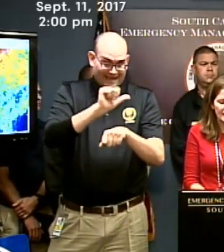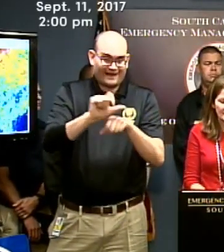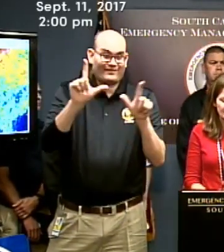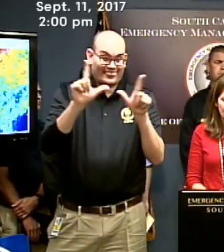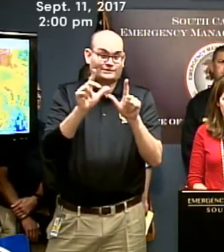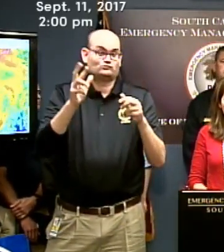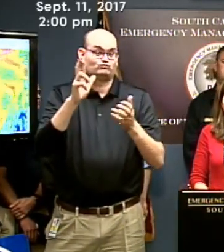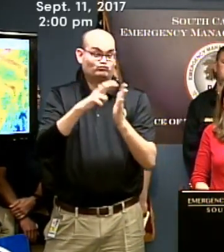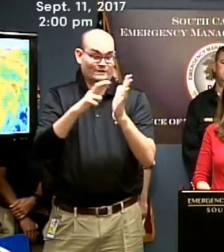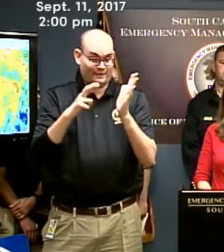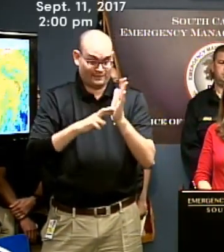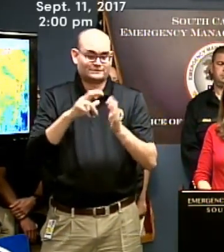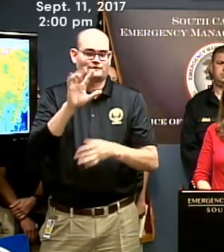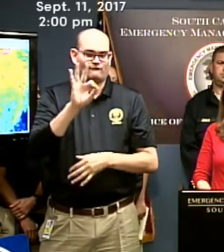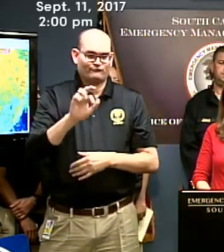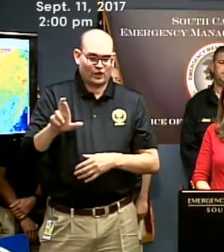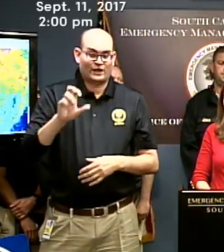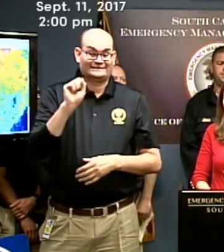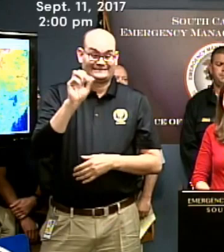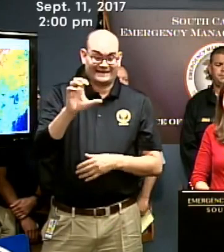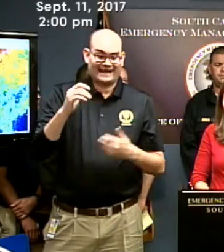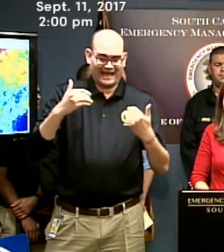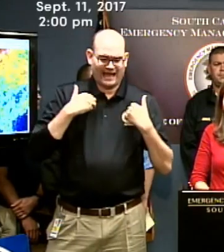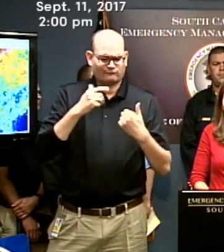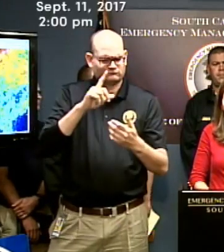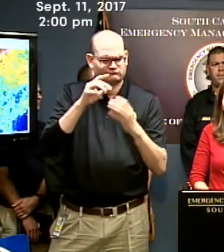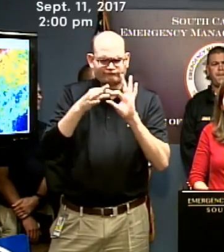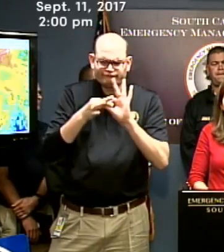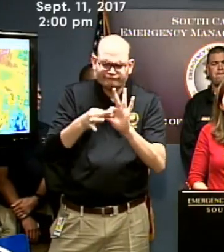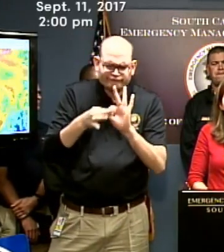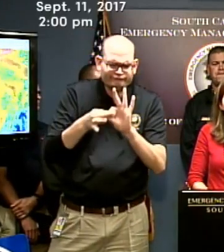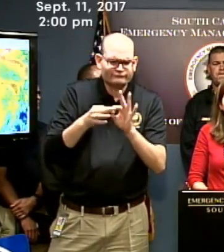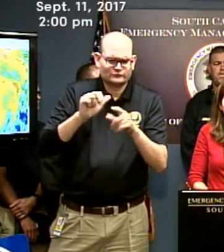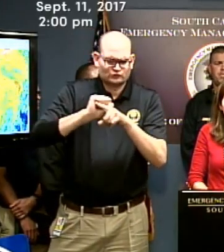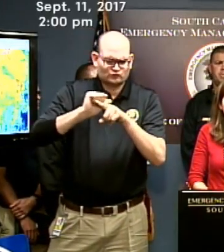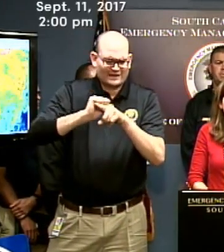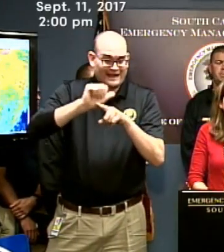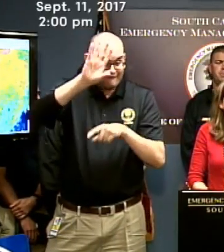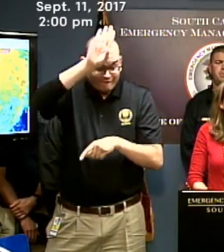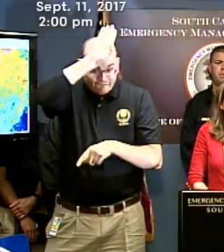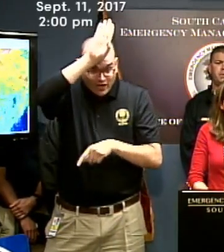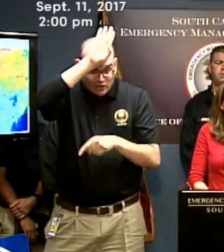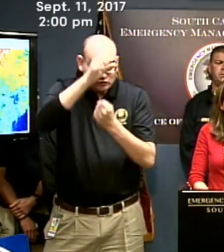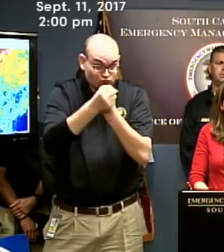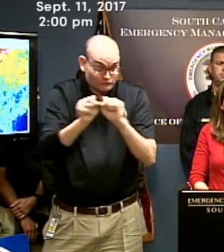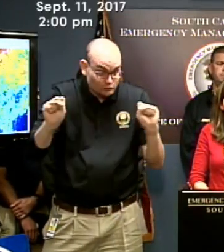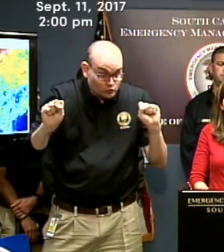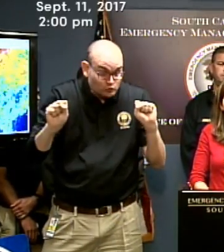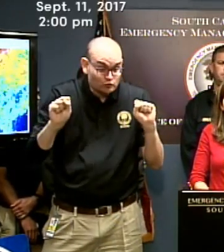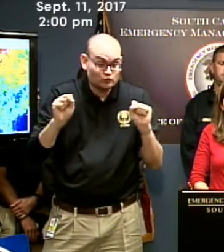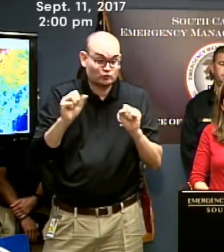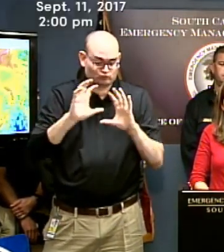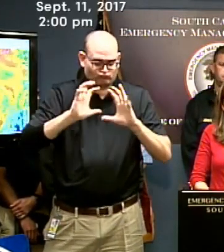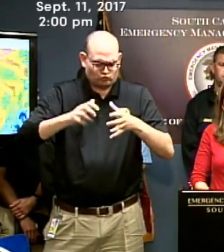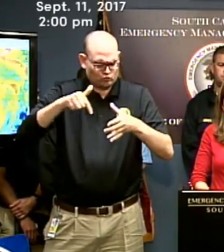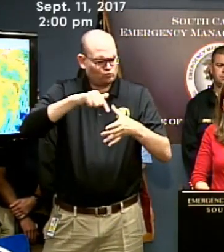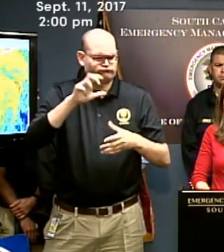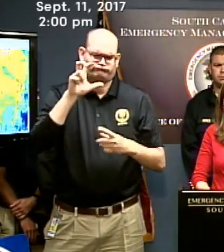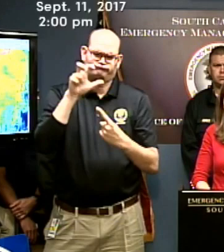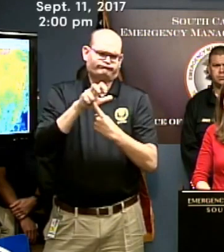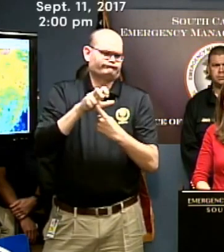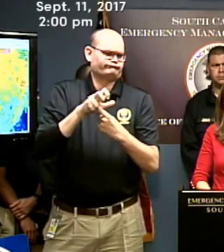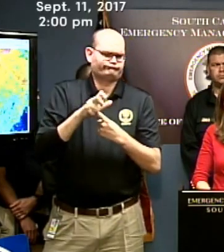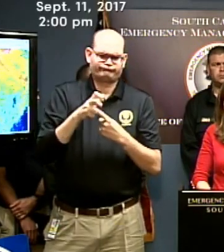Carolina has a well-trained and very competent fire and rescue community, and thus far they have been able to handle the